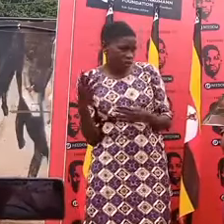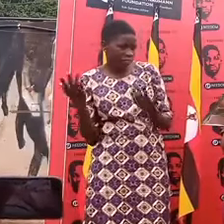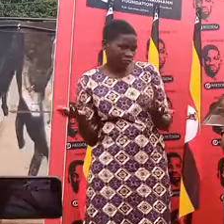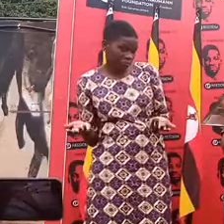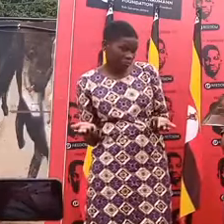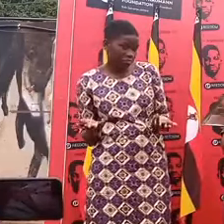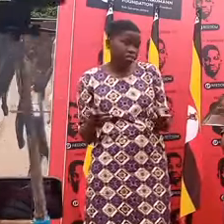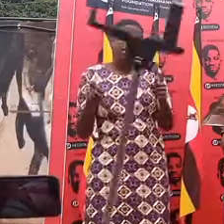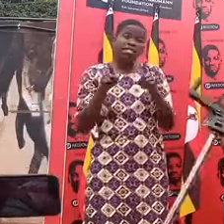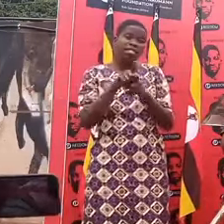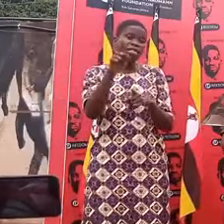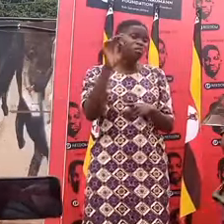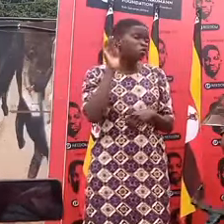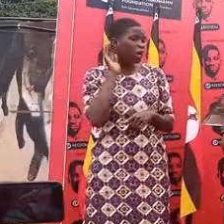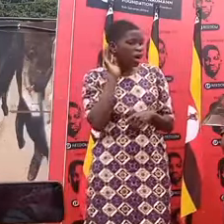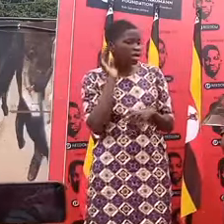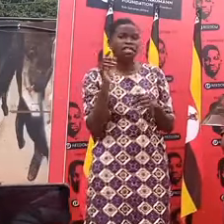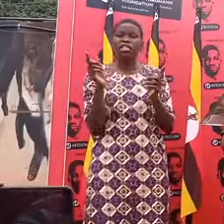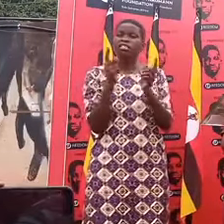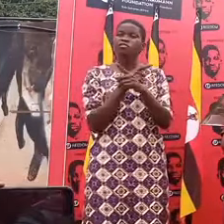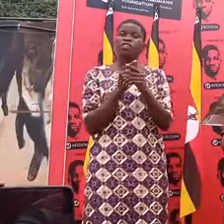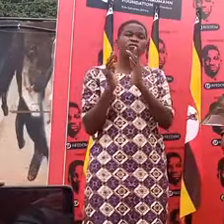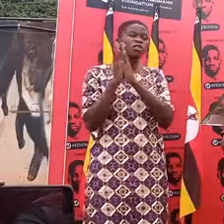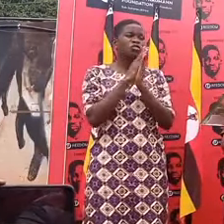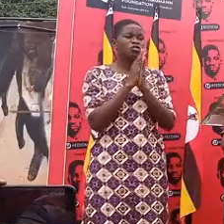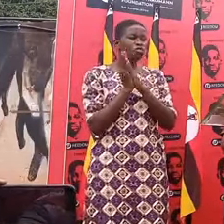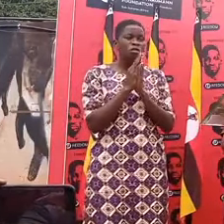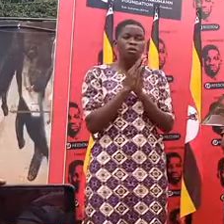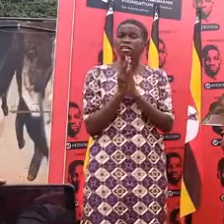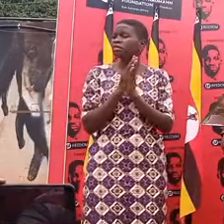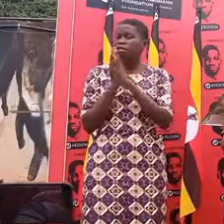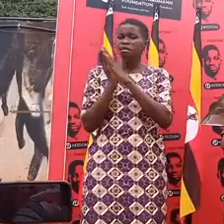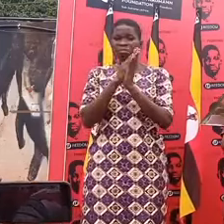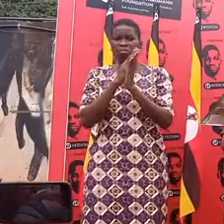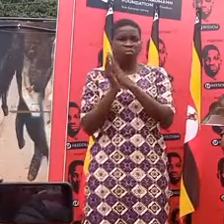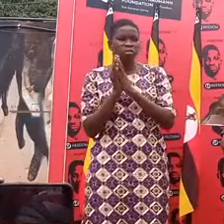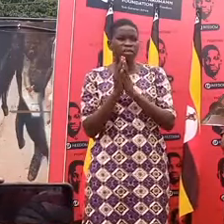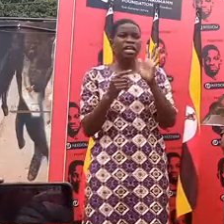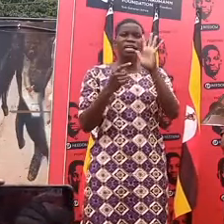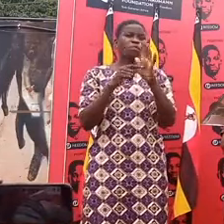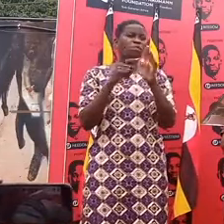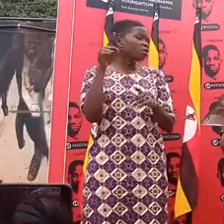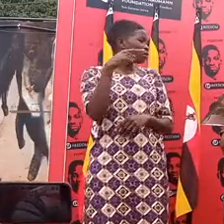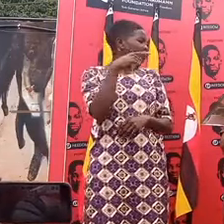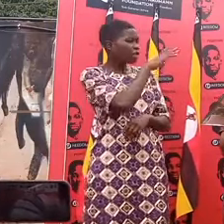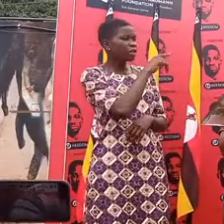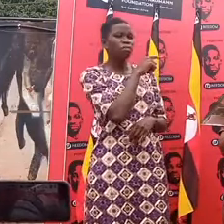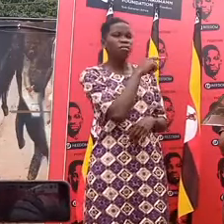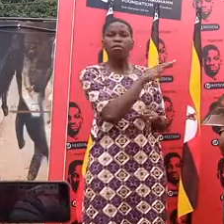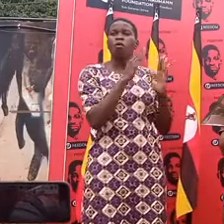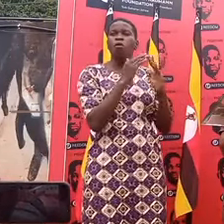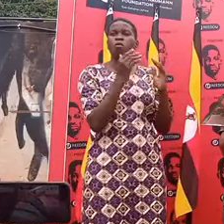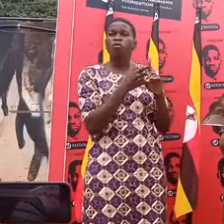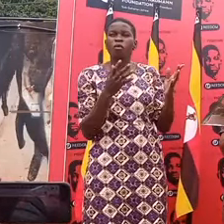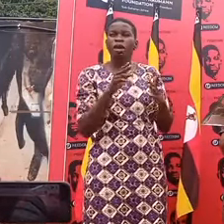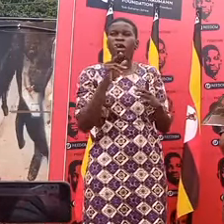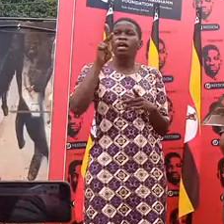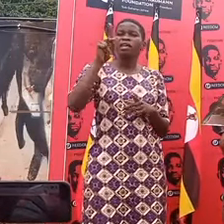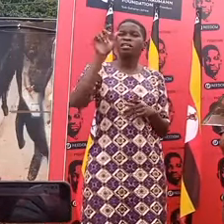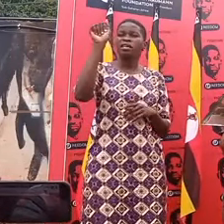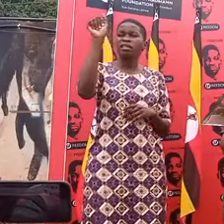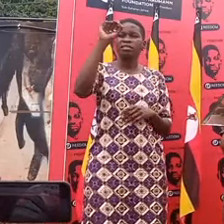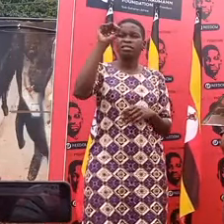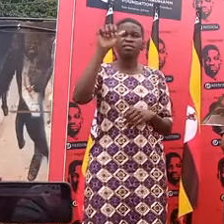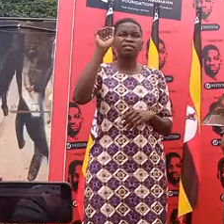But she also had a number of cases of police shutting down our offices, for example, in Kasanda, where police just